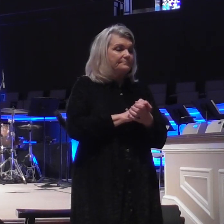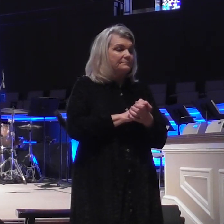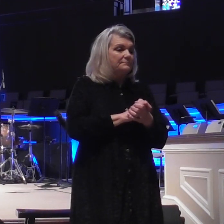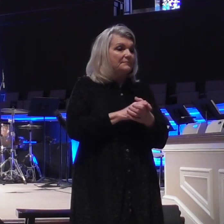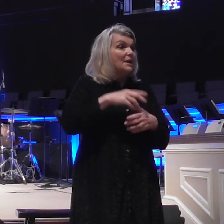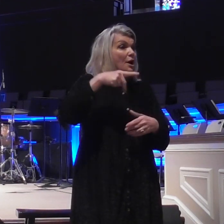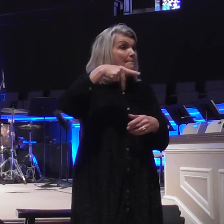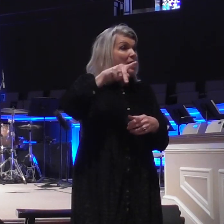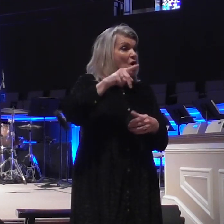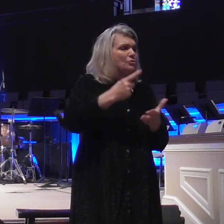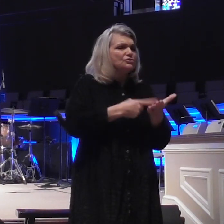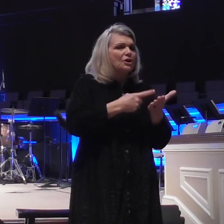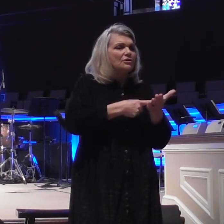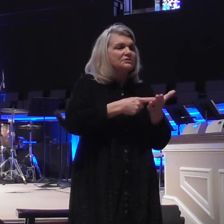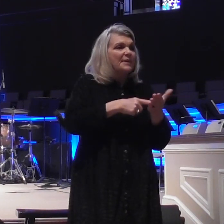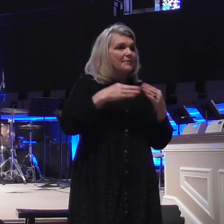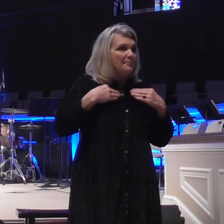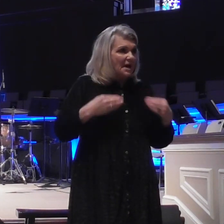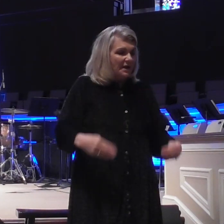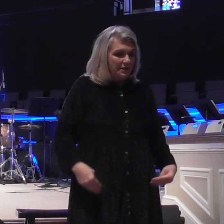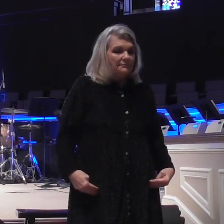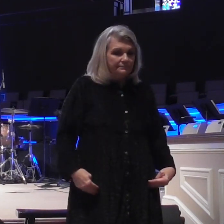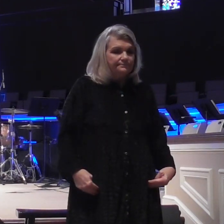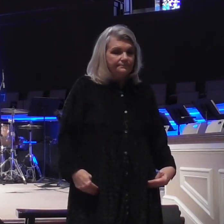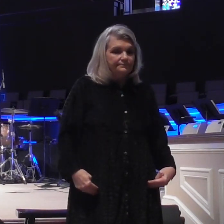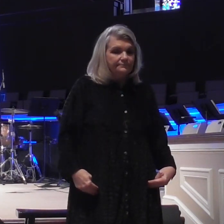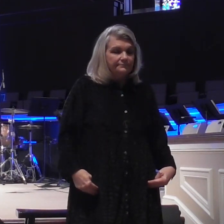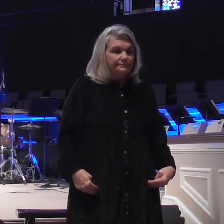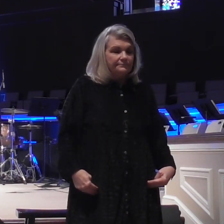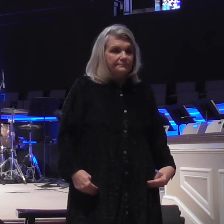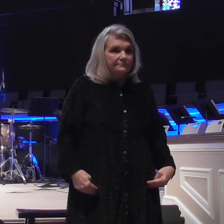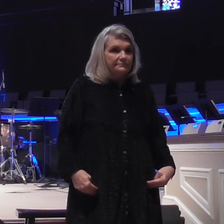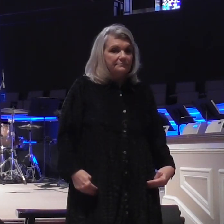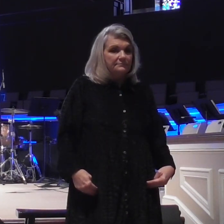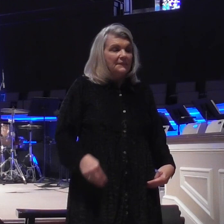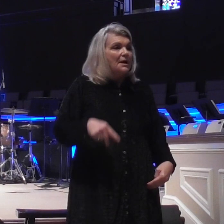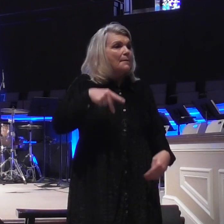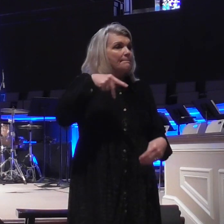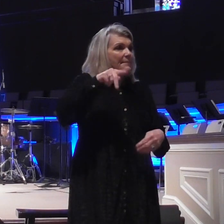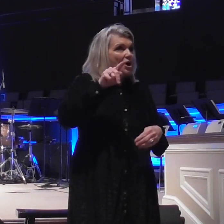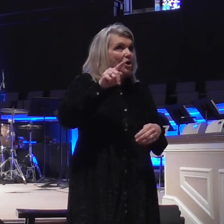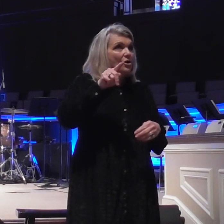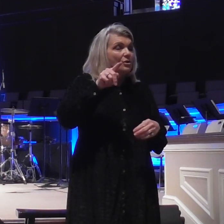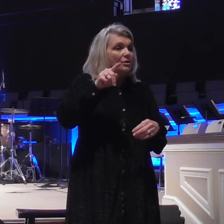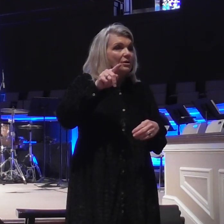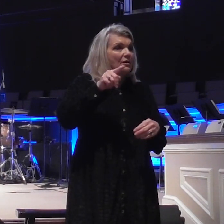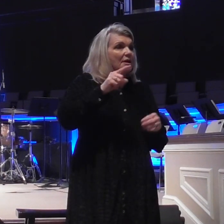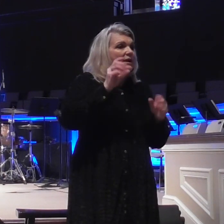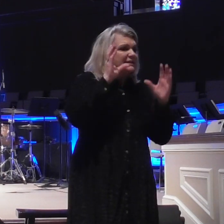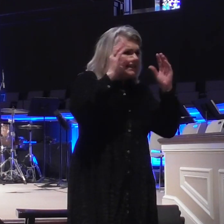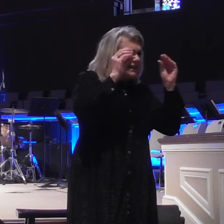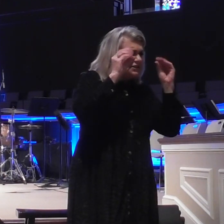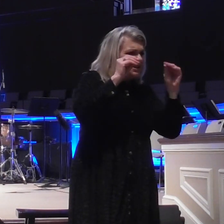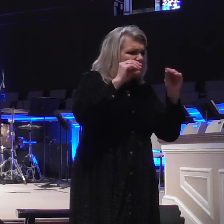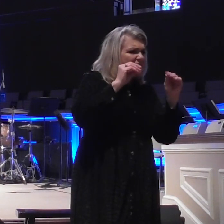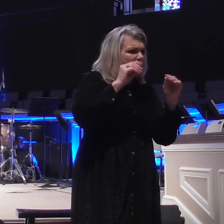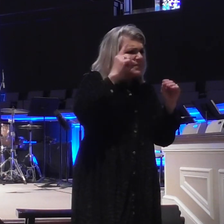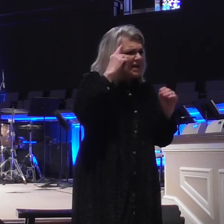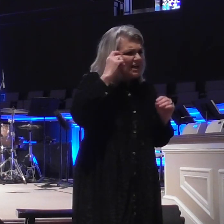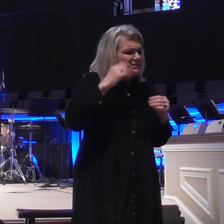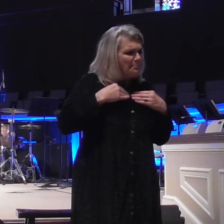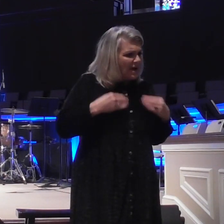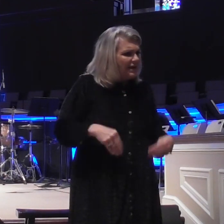the fact that the body is real. And it's rooted in Paul's understanding of creational goodness. From the very